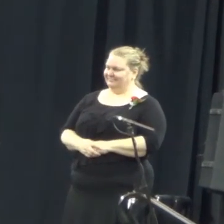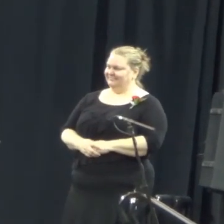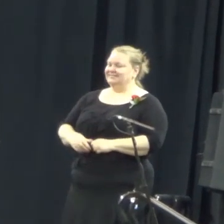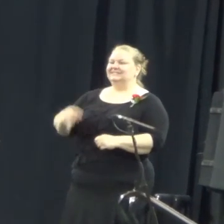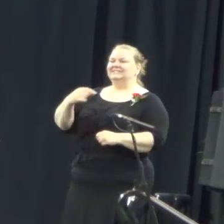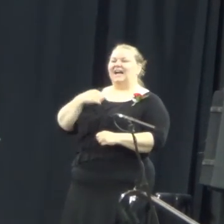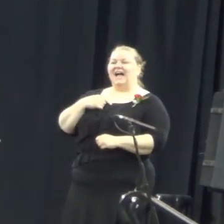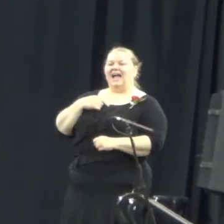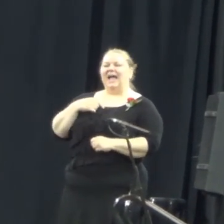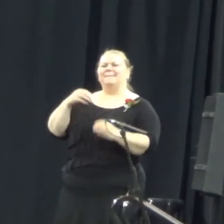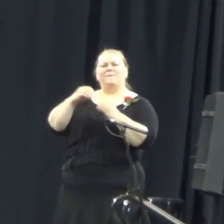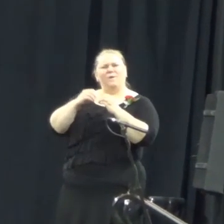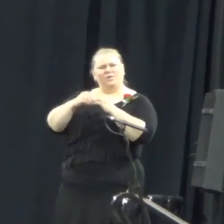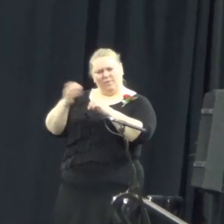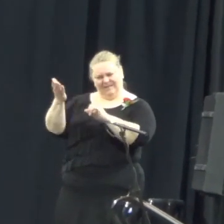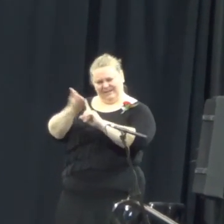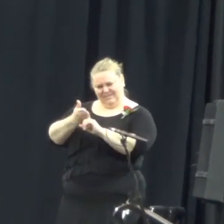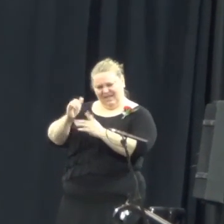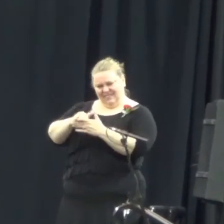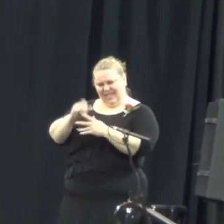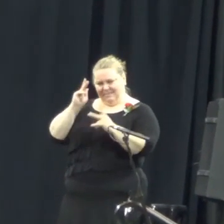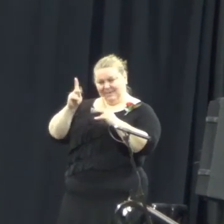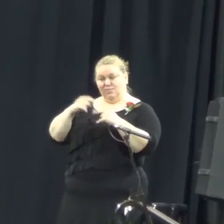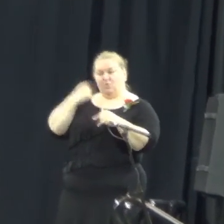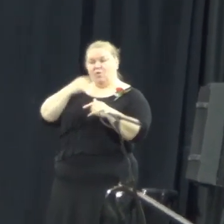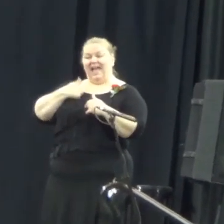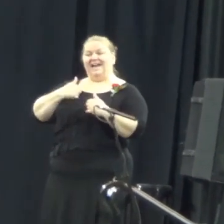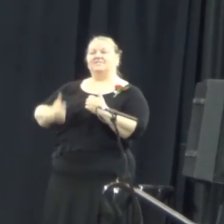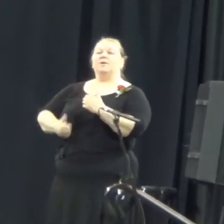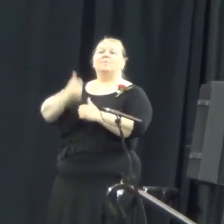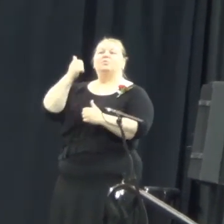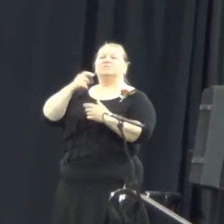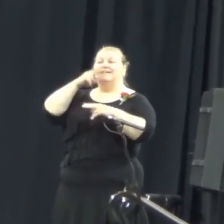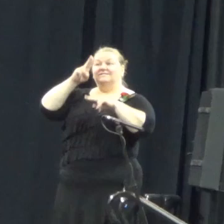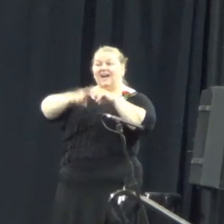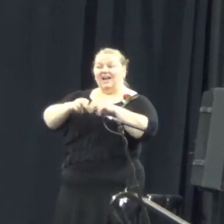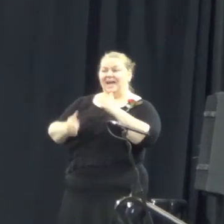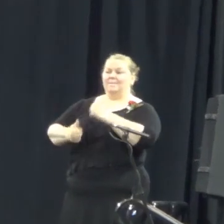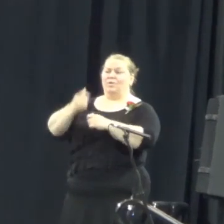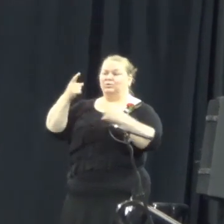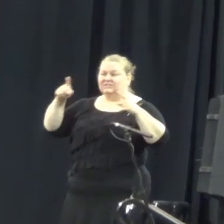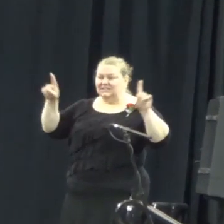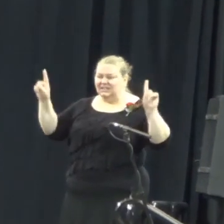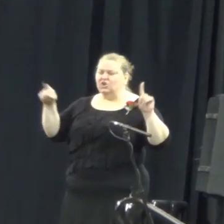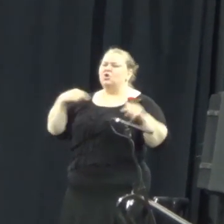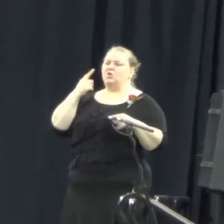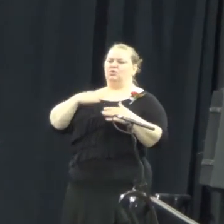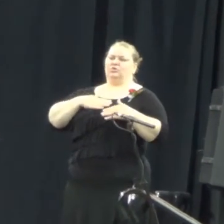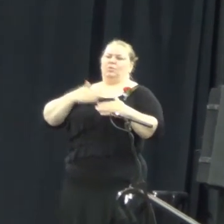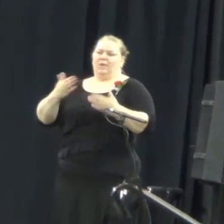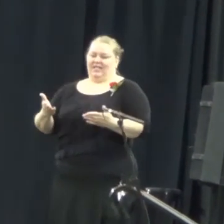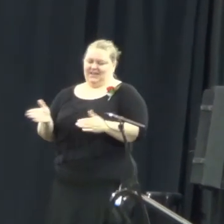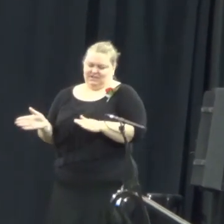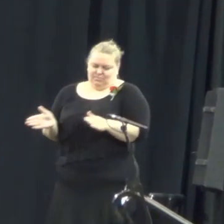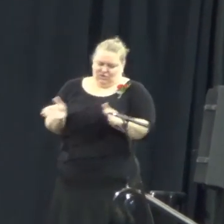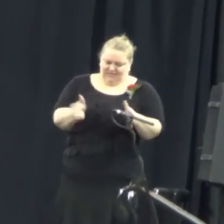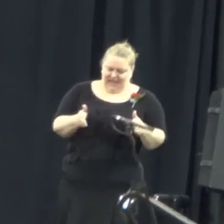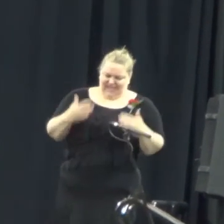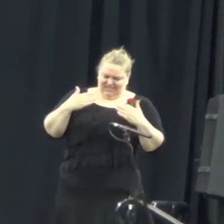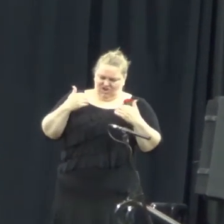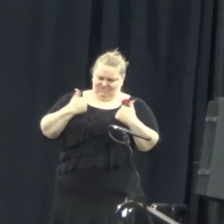I am more and more convinced that those who have the most fun in life and the most success are those that are willing to put aside their sort of